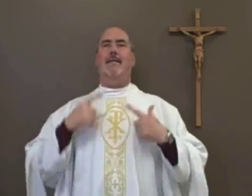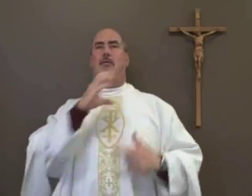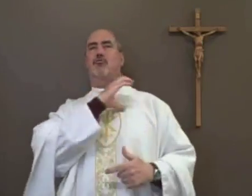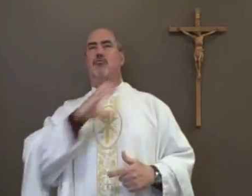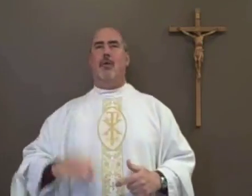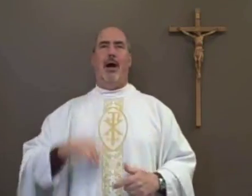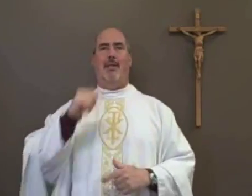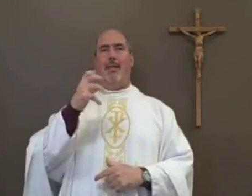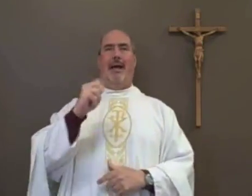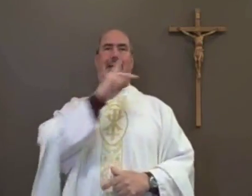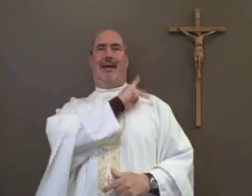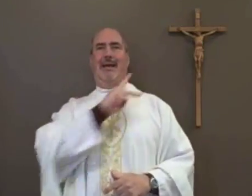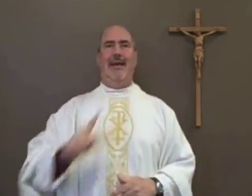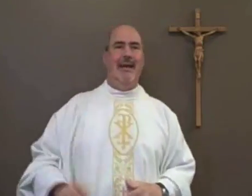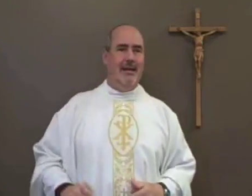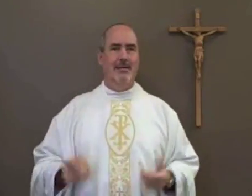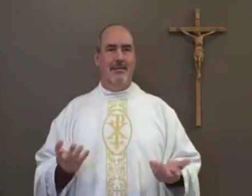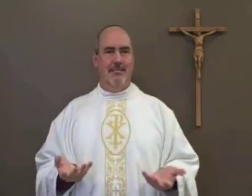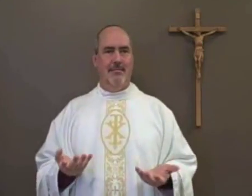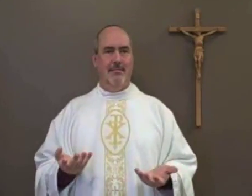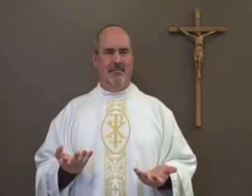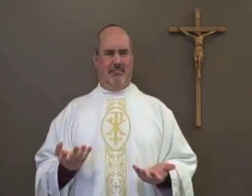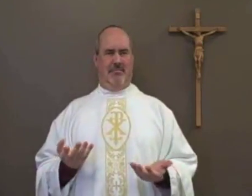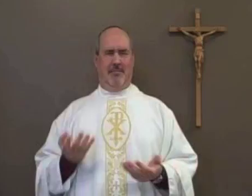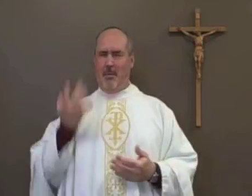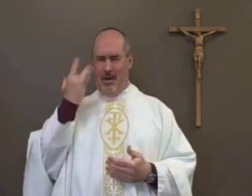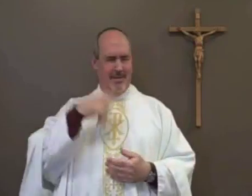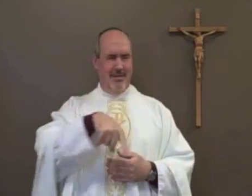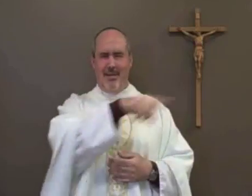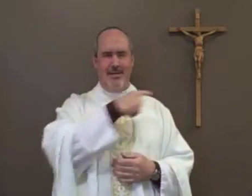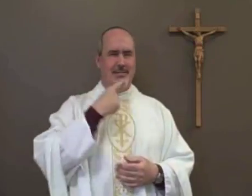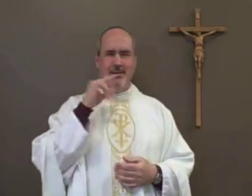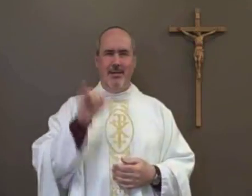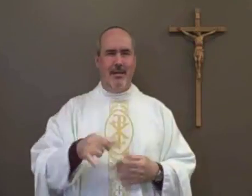their last words would be, "Long live Christ the King."